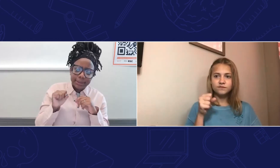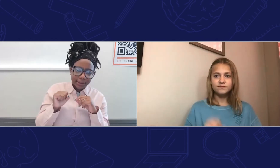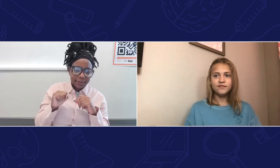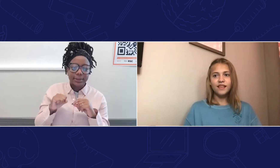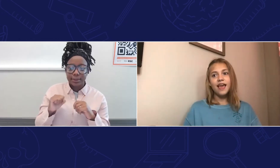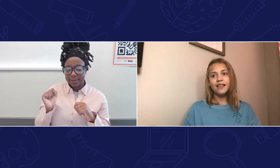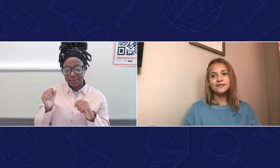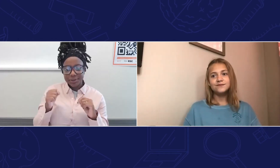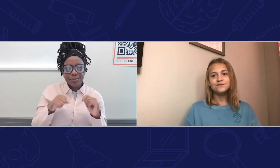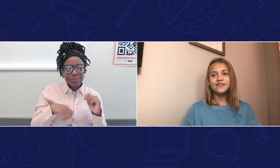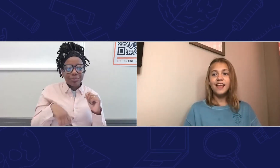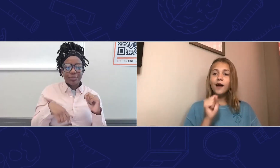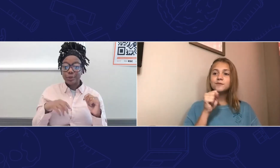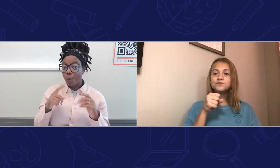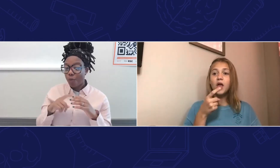Yeah.